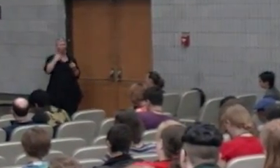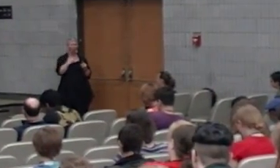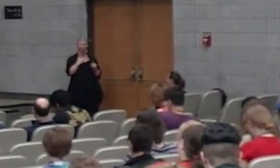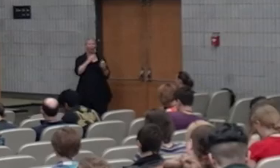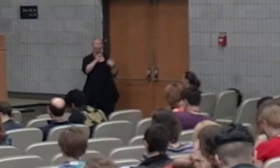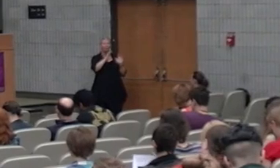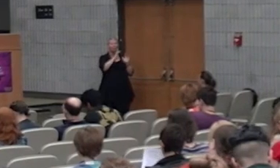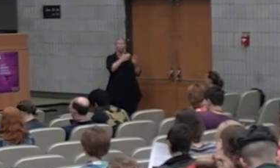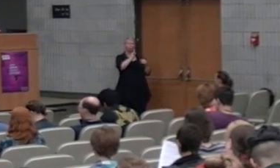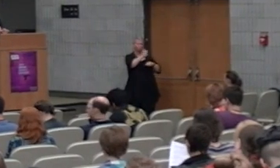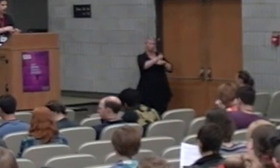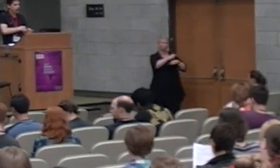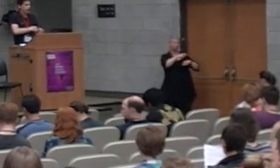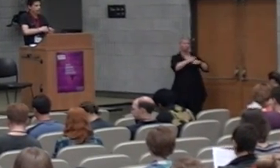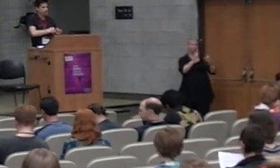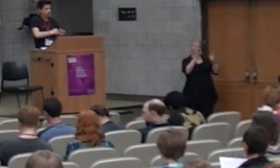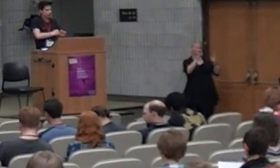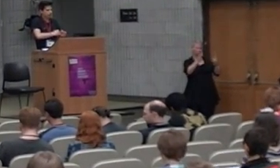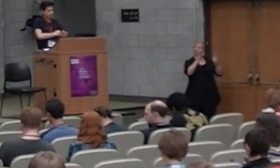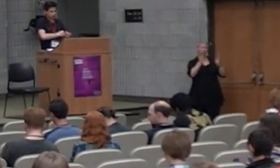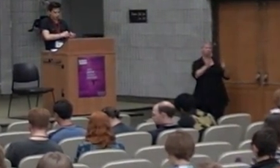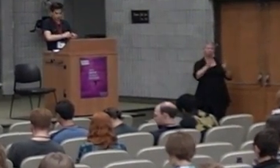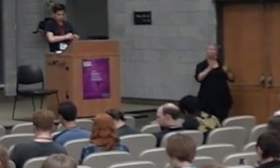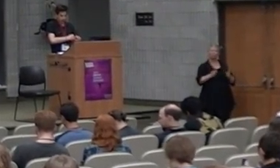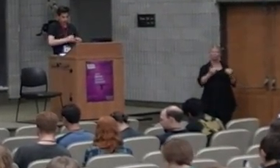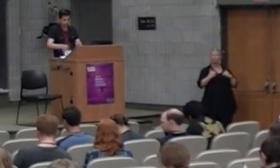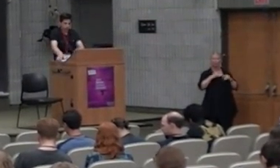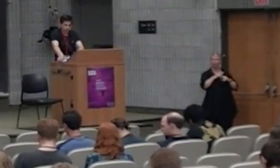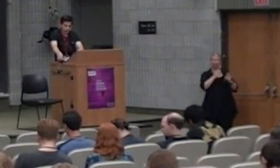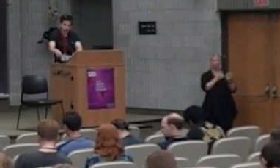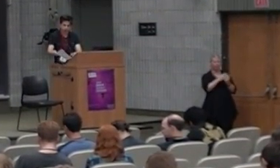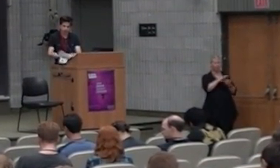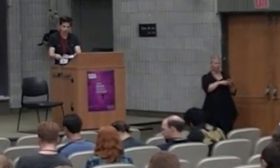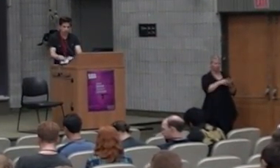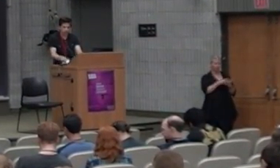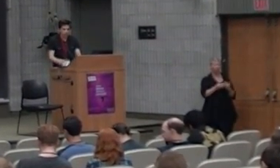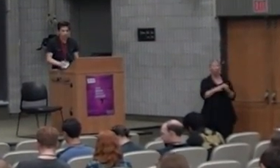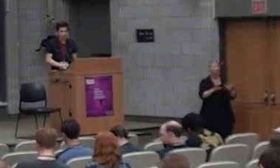caucus time slots. So I believe, I don't have the, oh, we do have the schedule. So